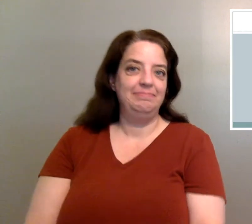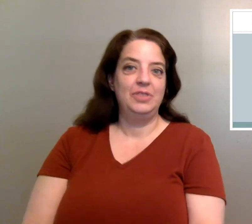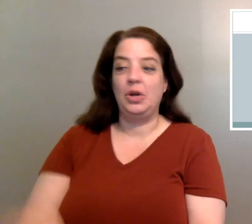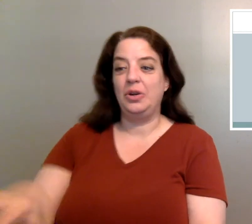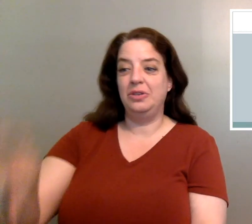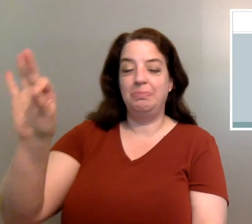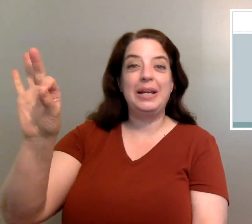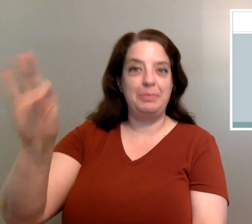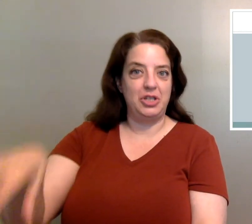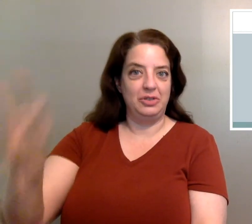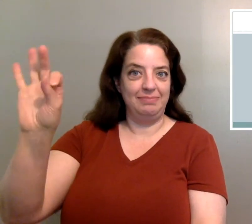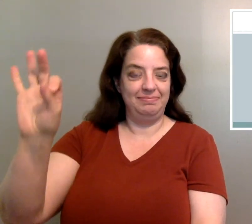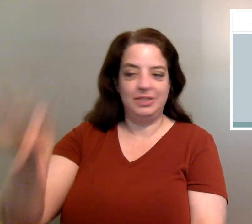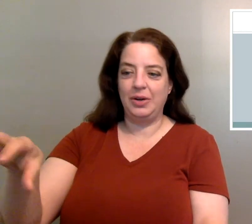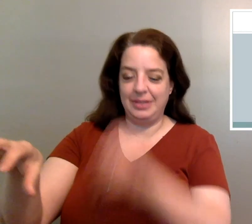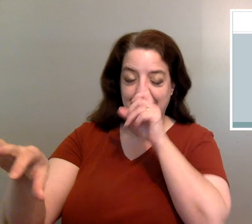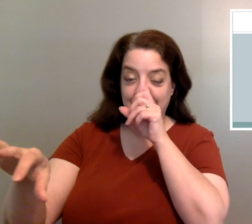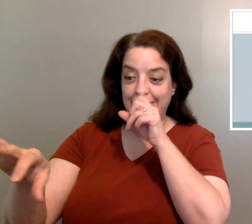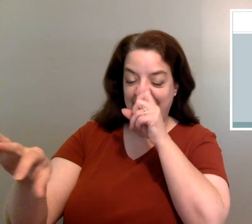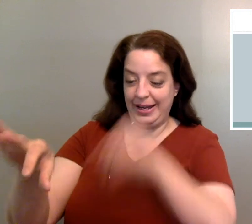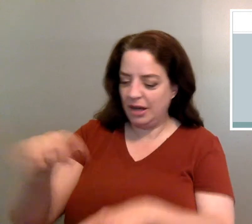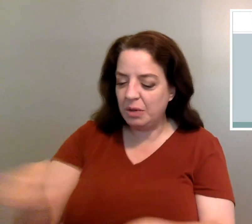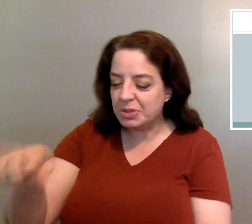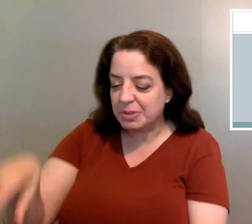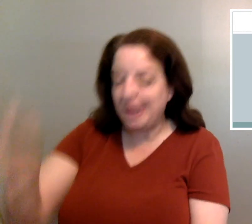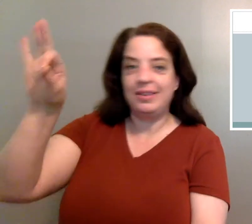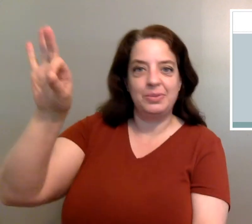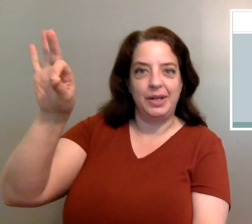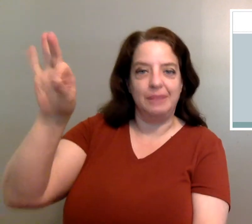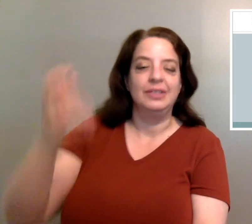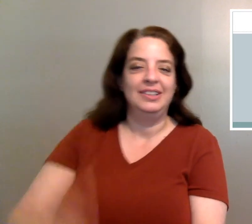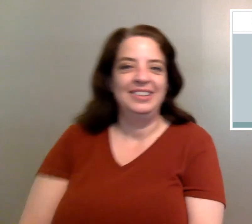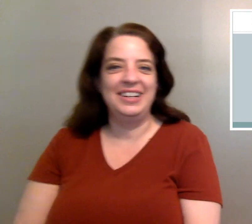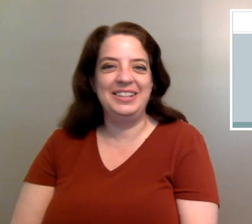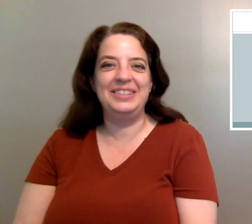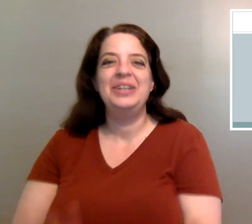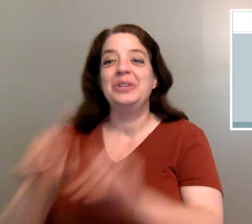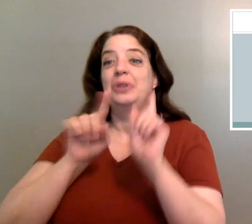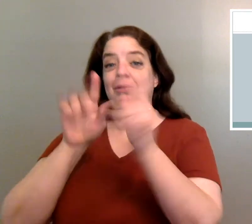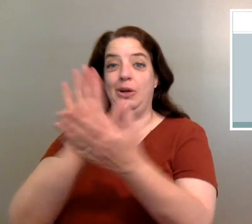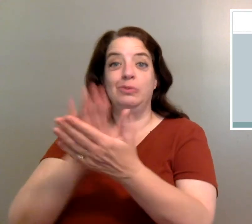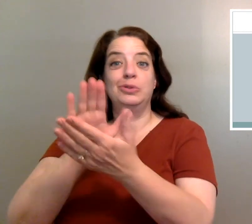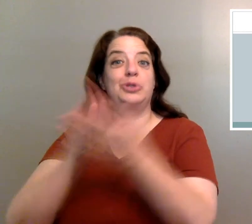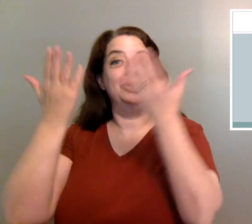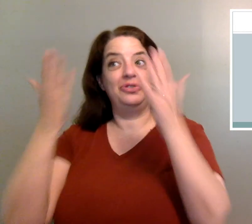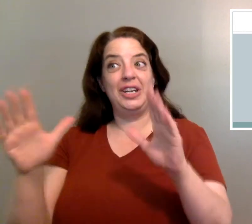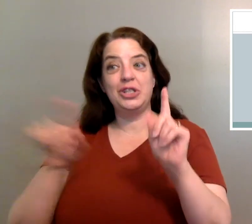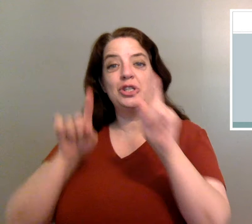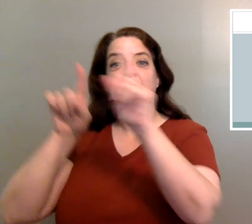So you pick up the children. So it's literally like, oh, which one's mine? This one. So school's finished.